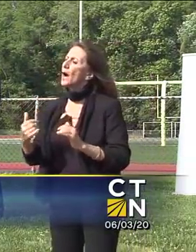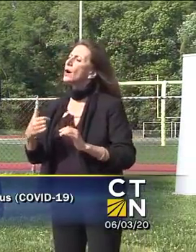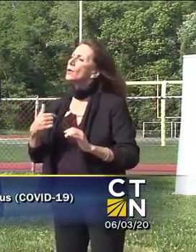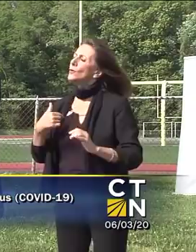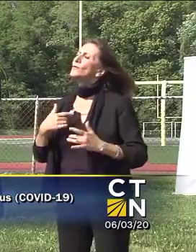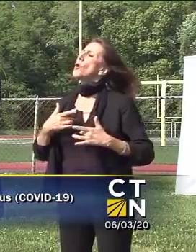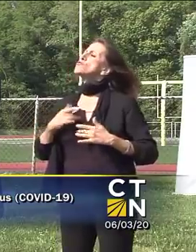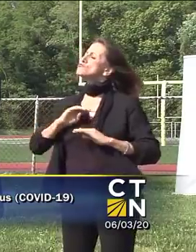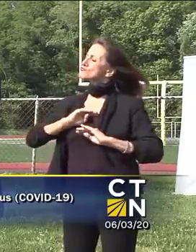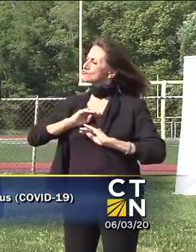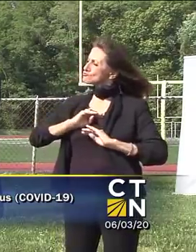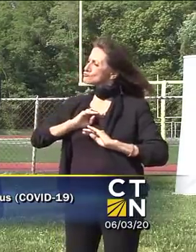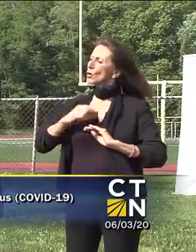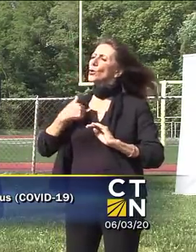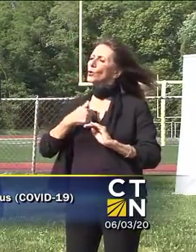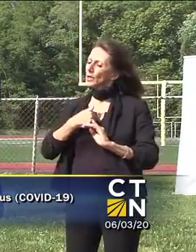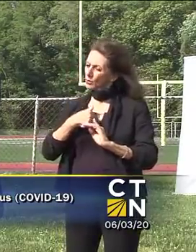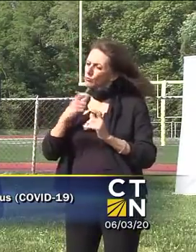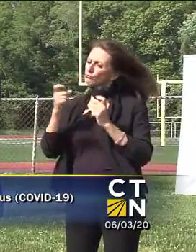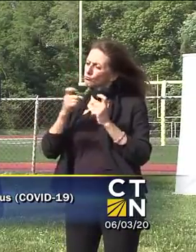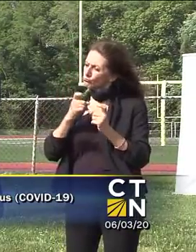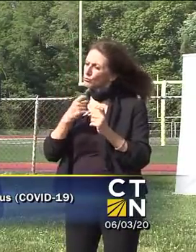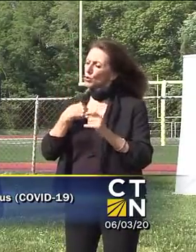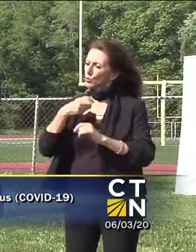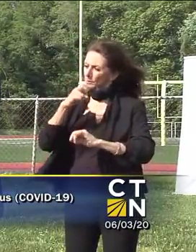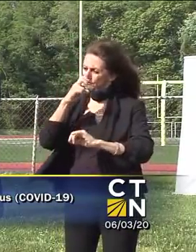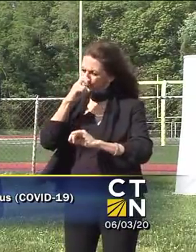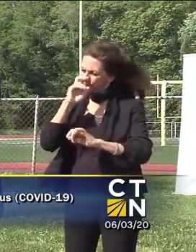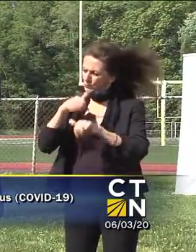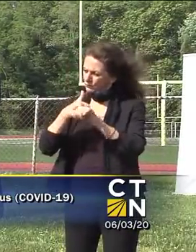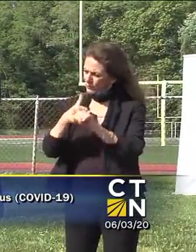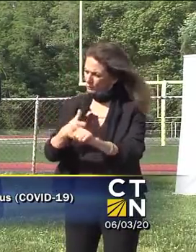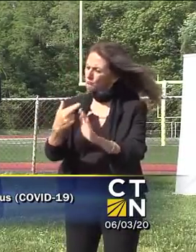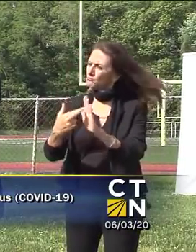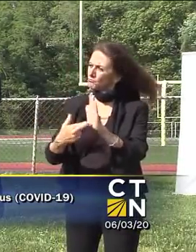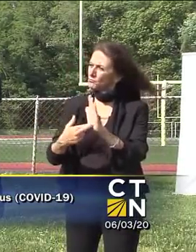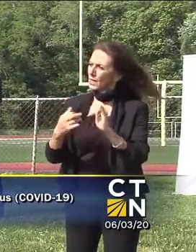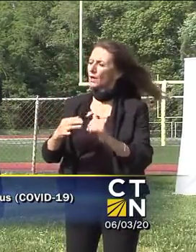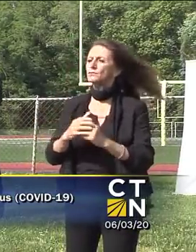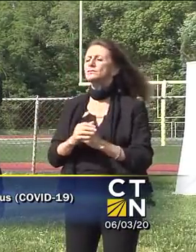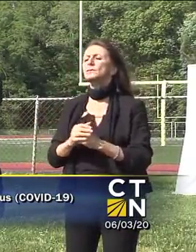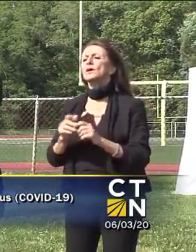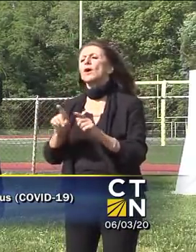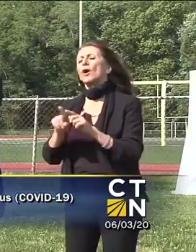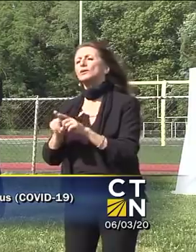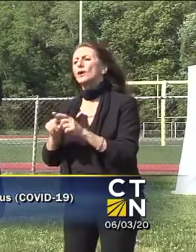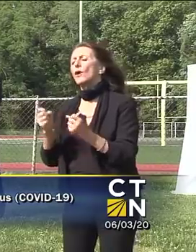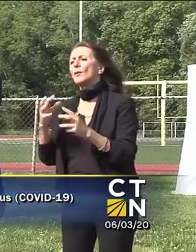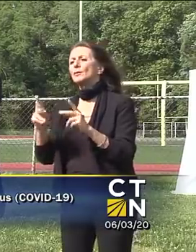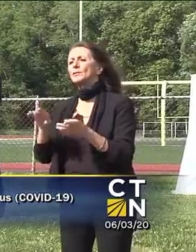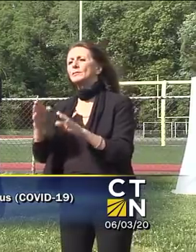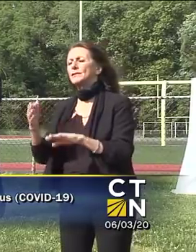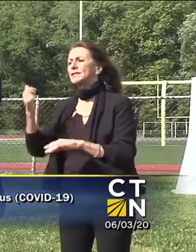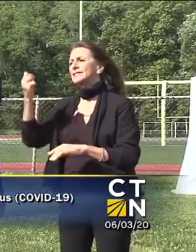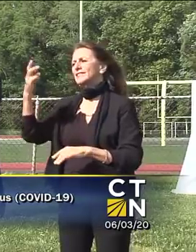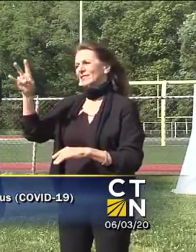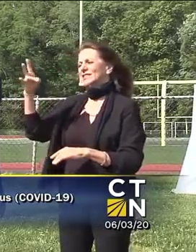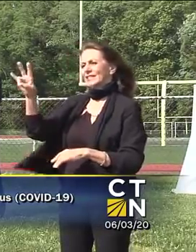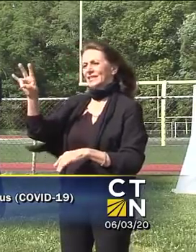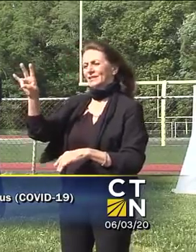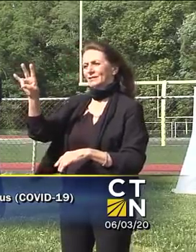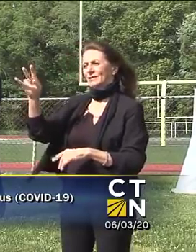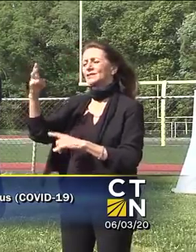showing the discipline we did as we go forward. We also had 17 fatalities. That's our lowest in months, but that's still